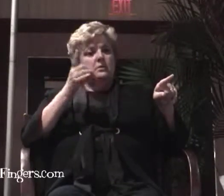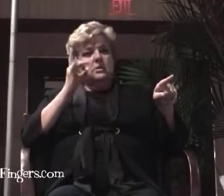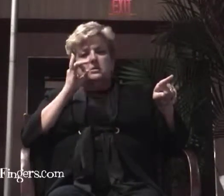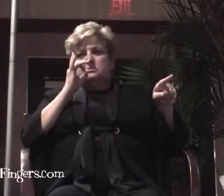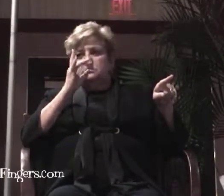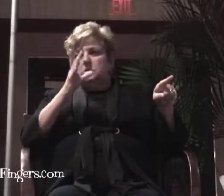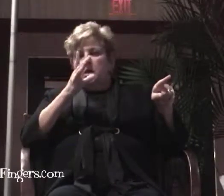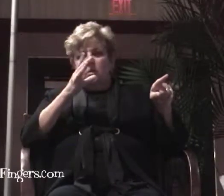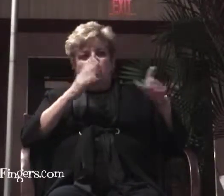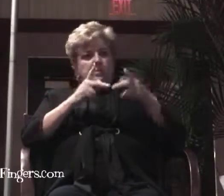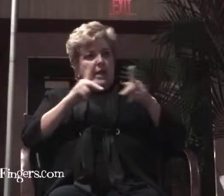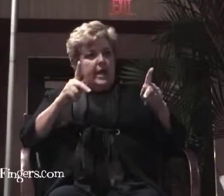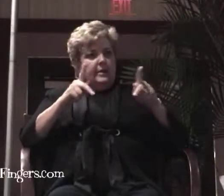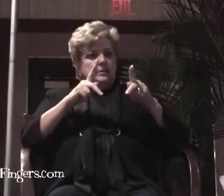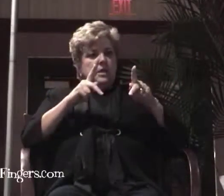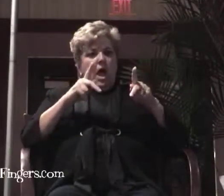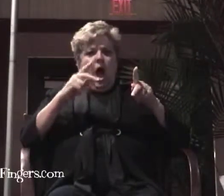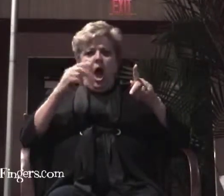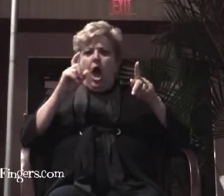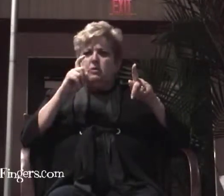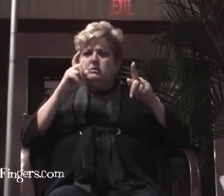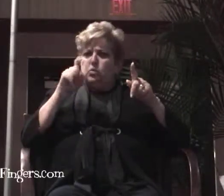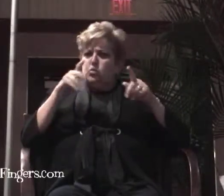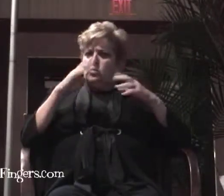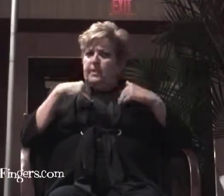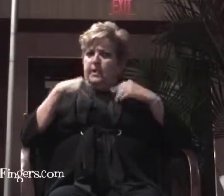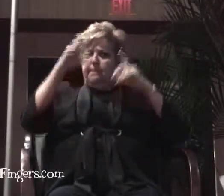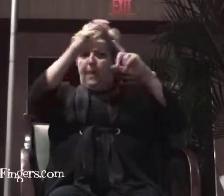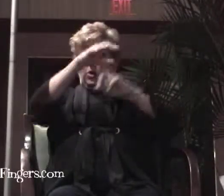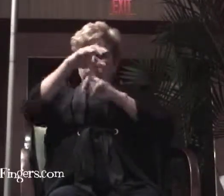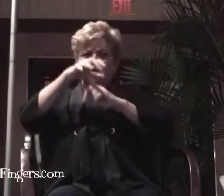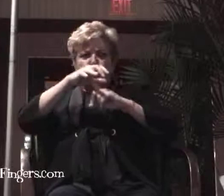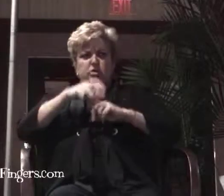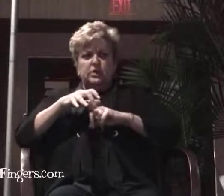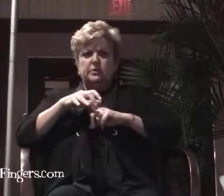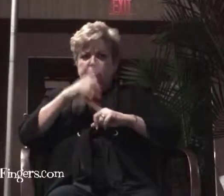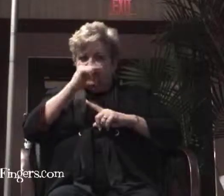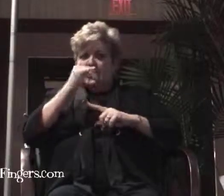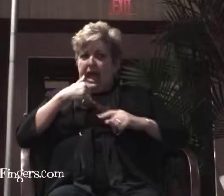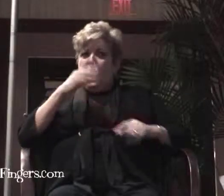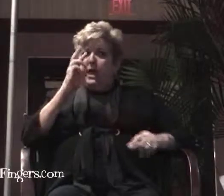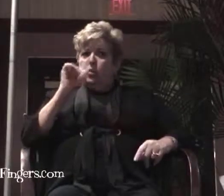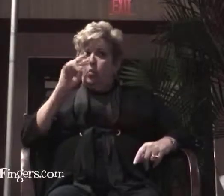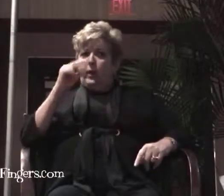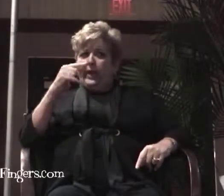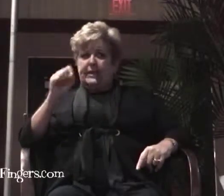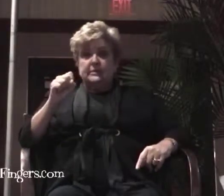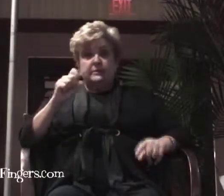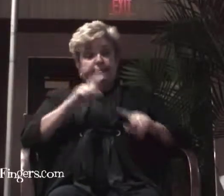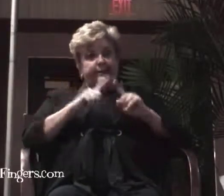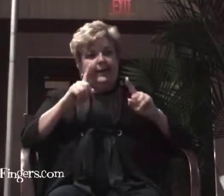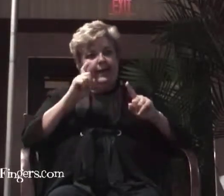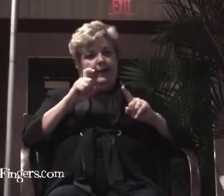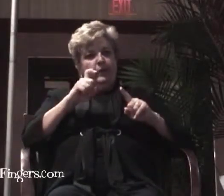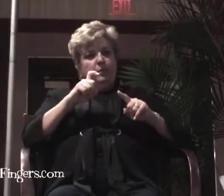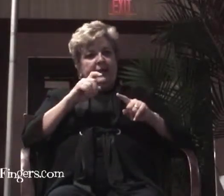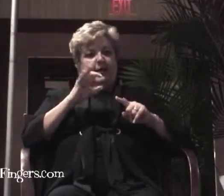have airborne wings. I should be in a parachutist. I should be a parachutist. But I don't know about you guys, my life's never been